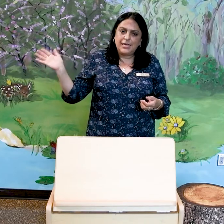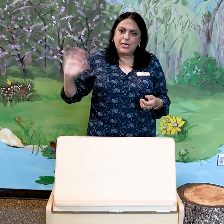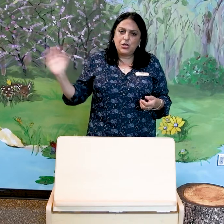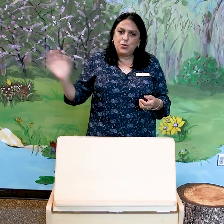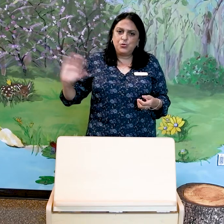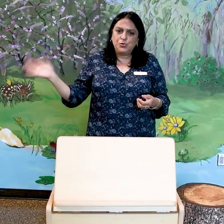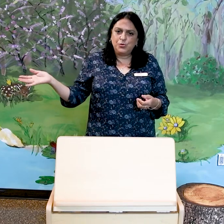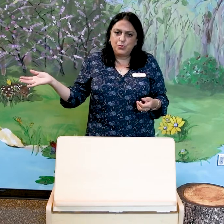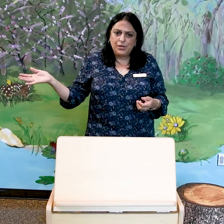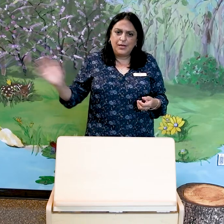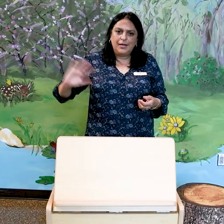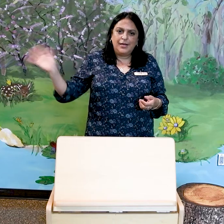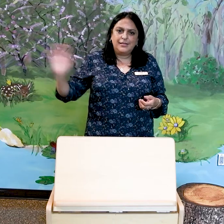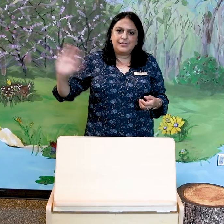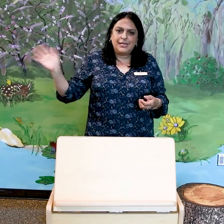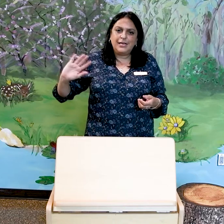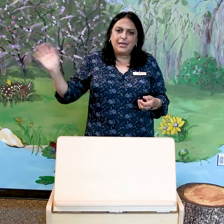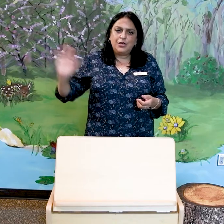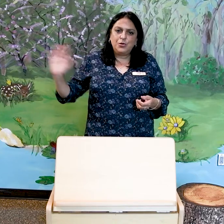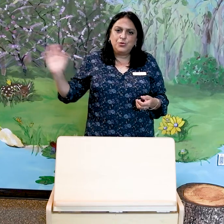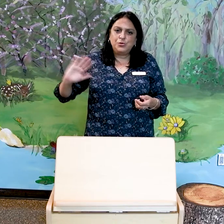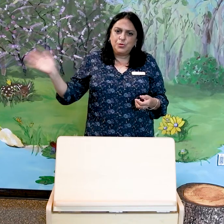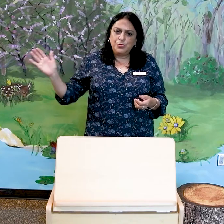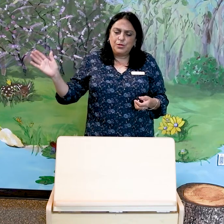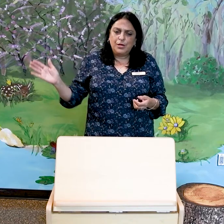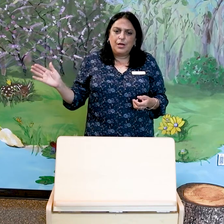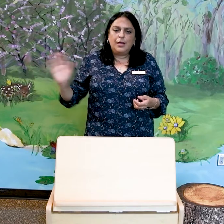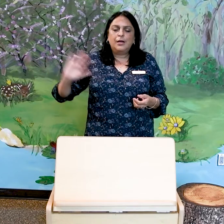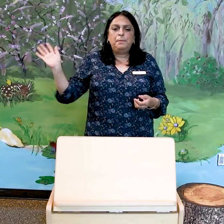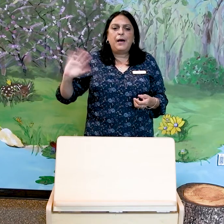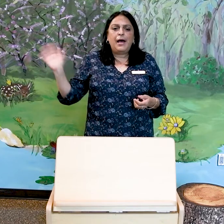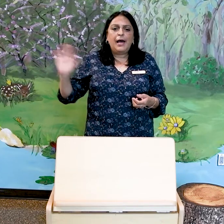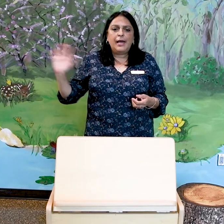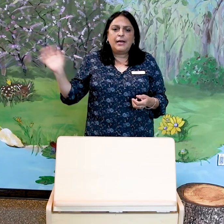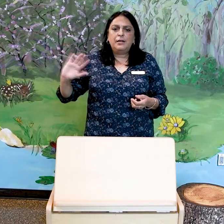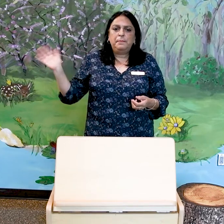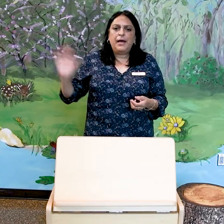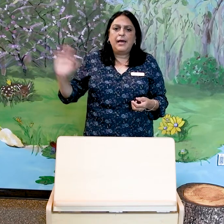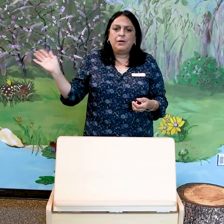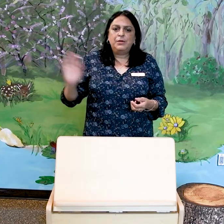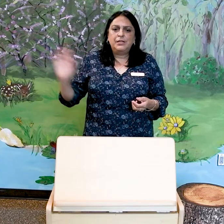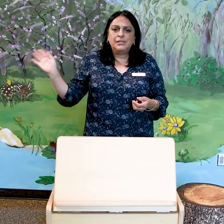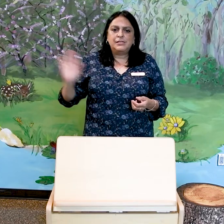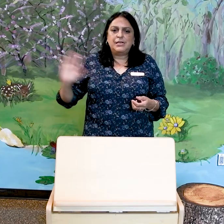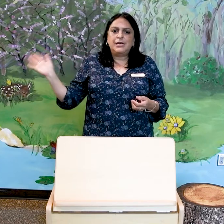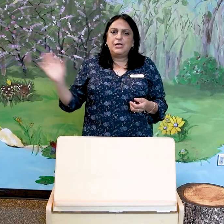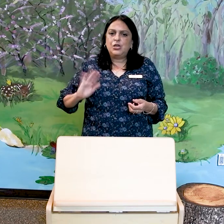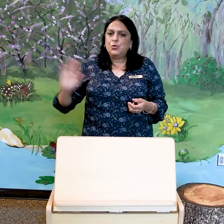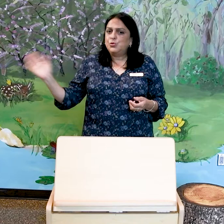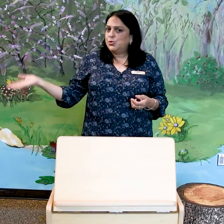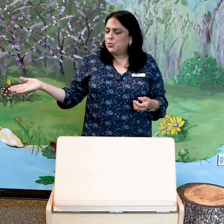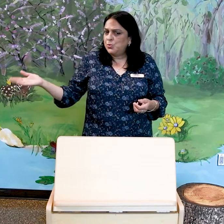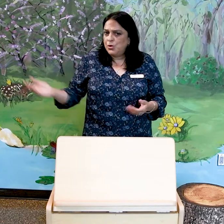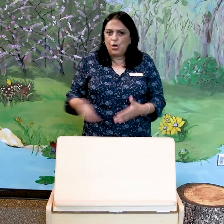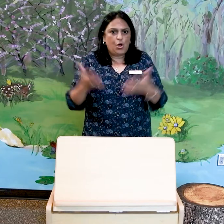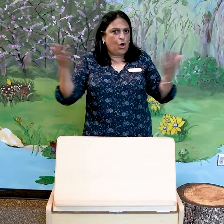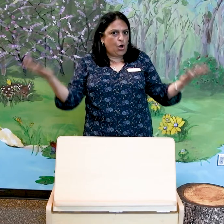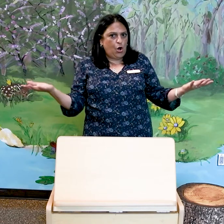you soon, see you soon. Goodbye, goodbye, we'll see you soon